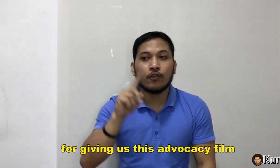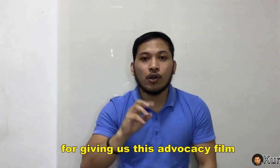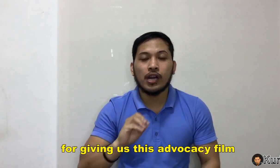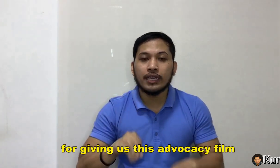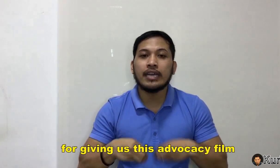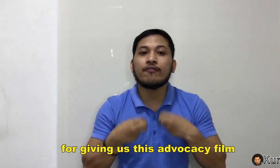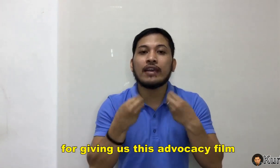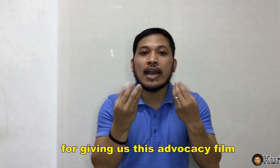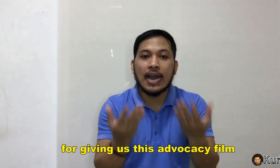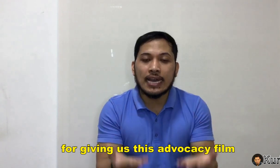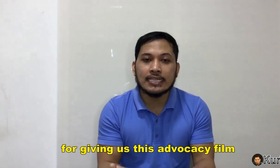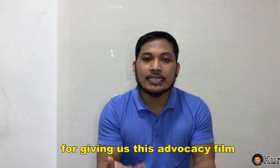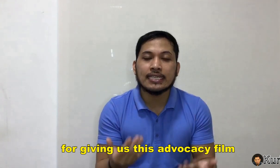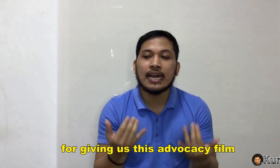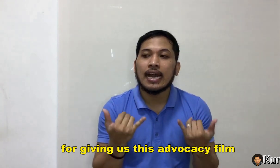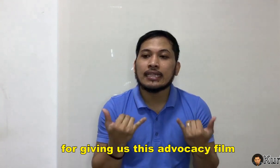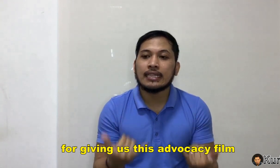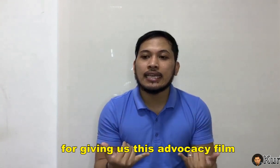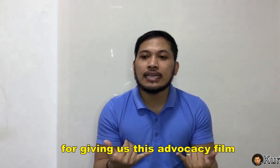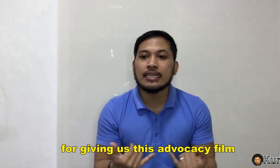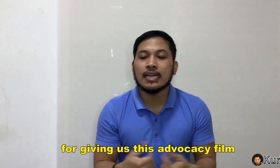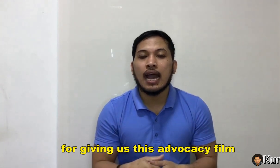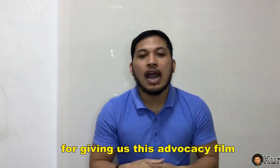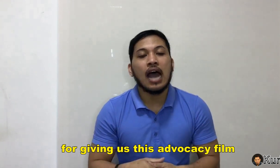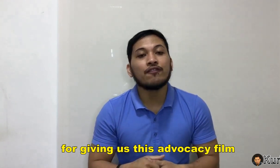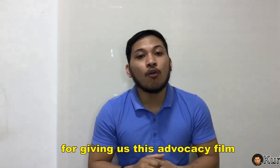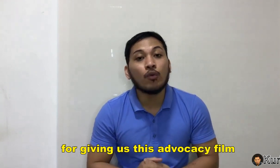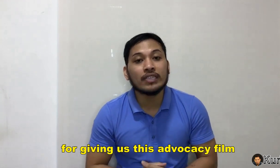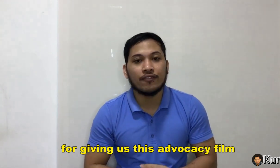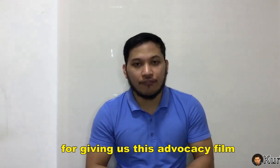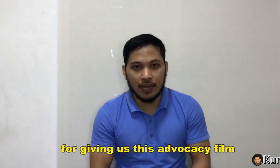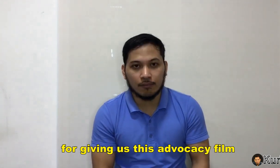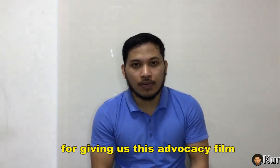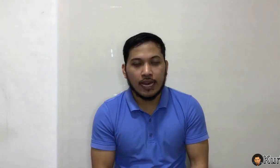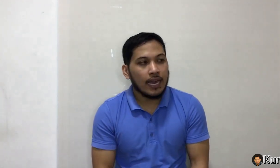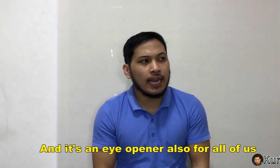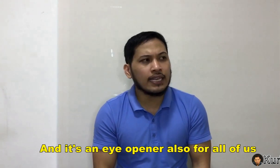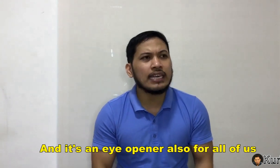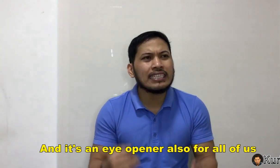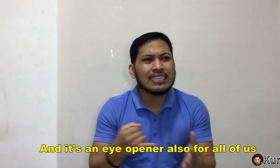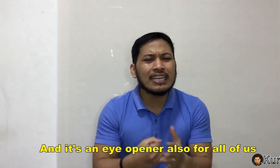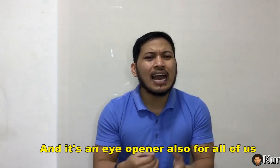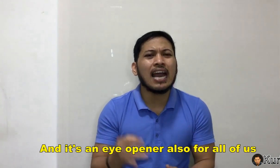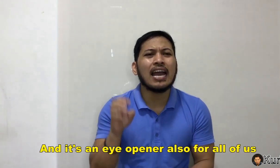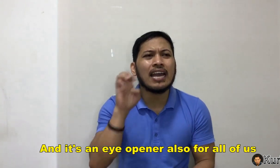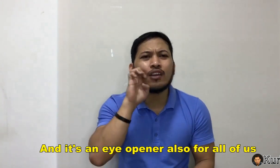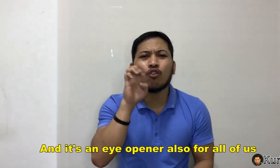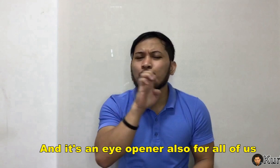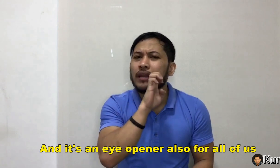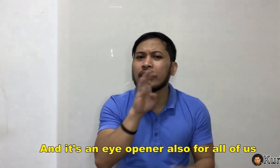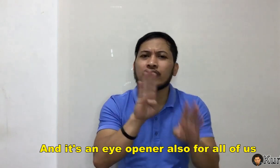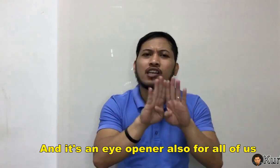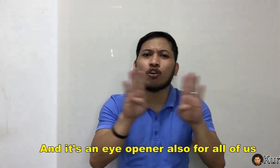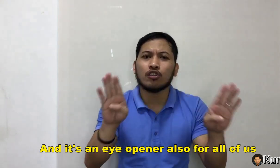for giving us this advocacy film. And it's an eye-opener